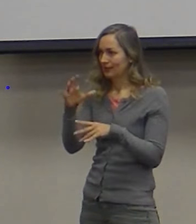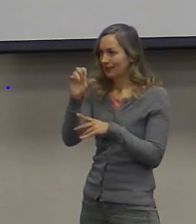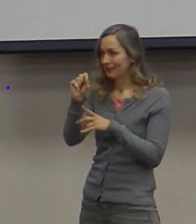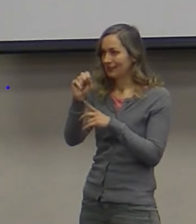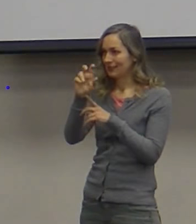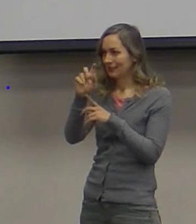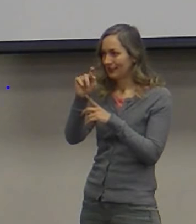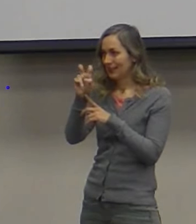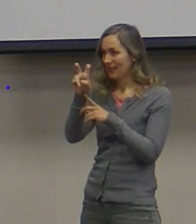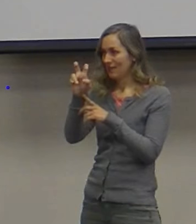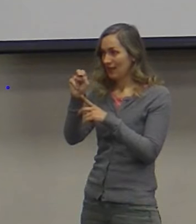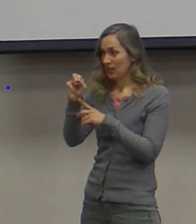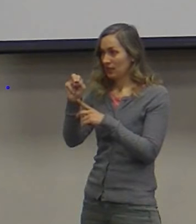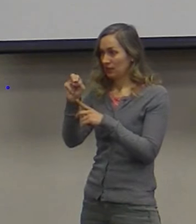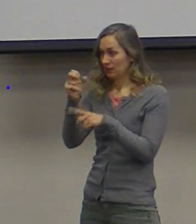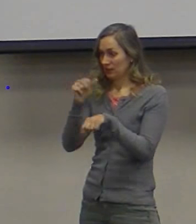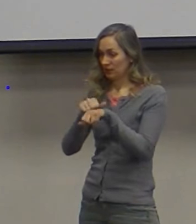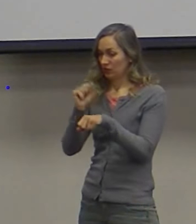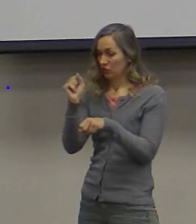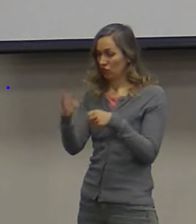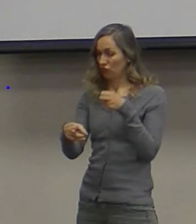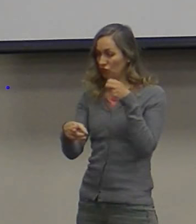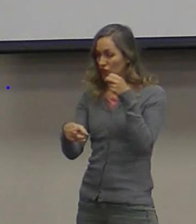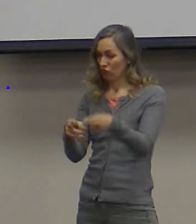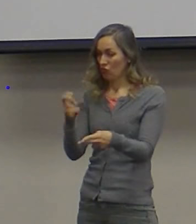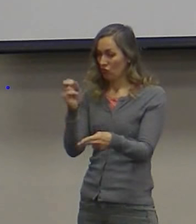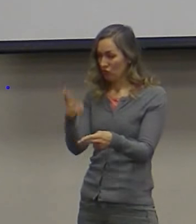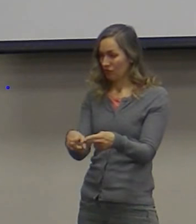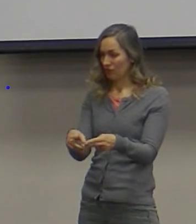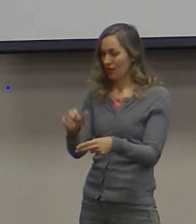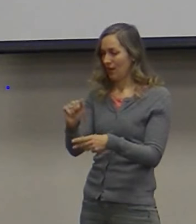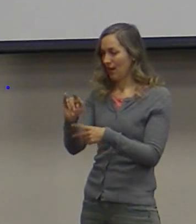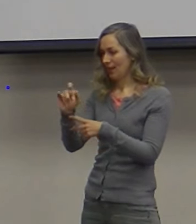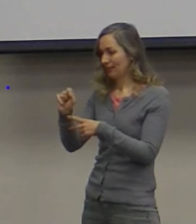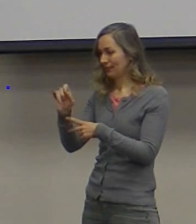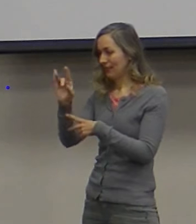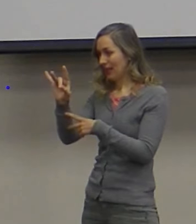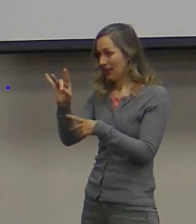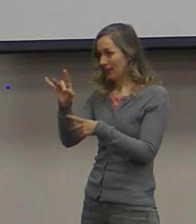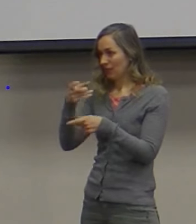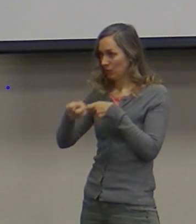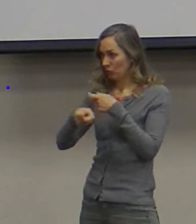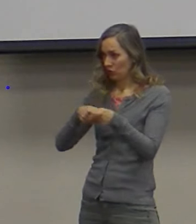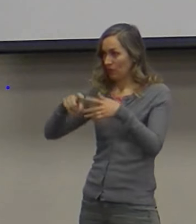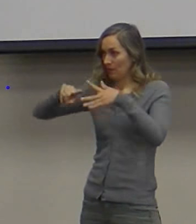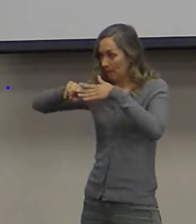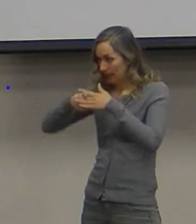In Acts chapter 8, the persecution breaks out, started by Saul, later to be known as Paul.